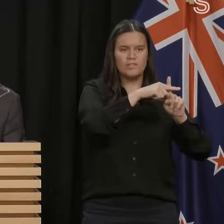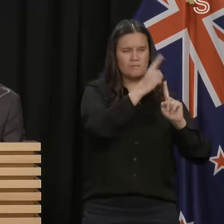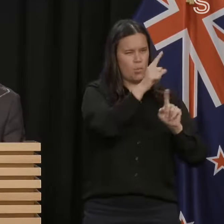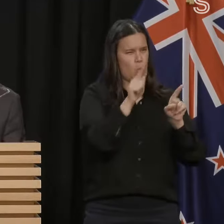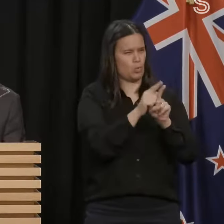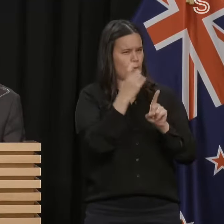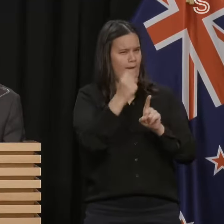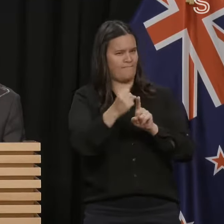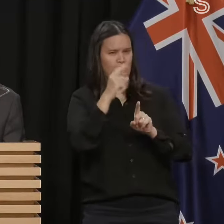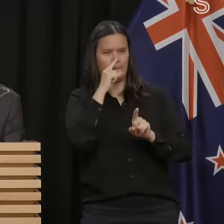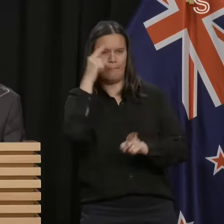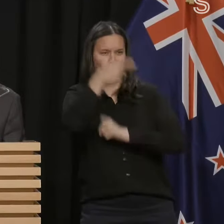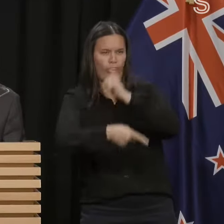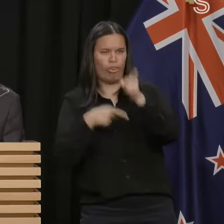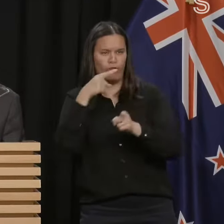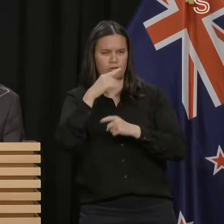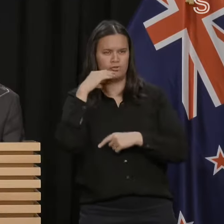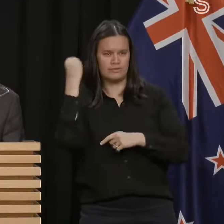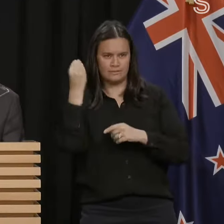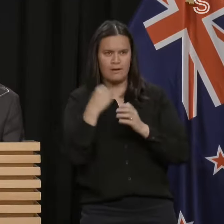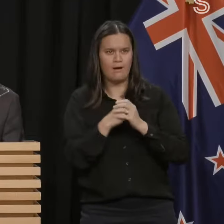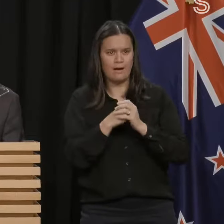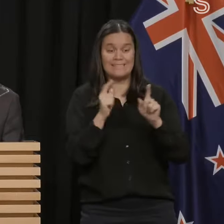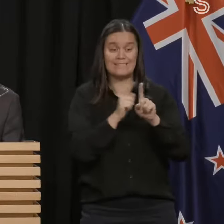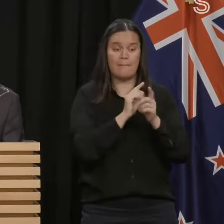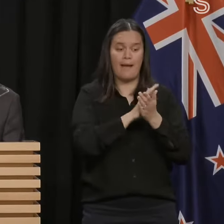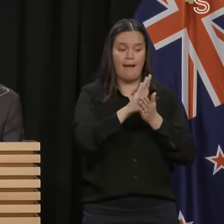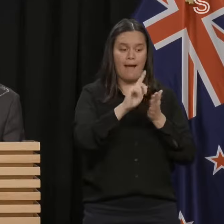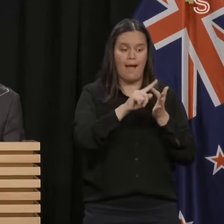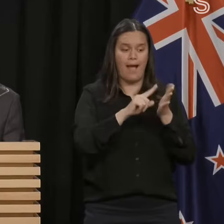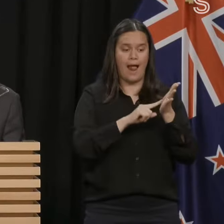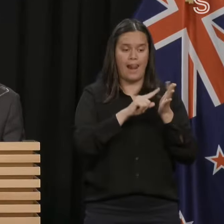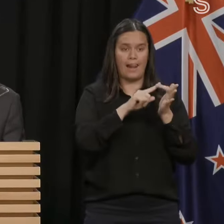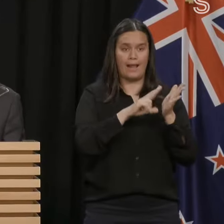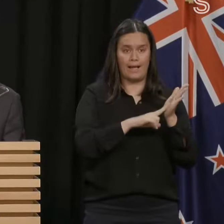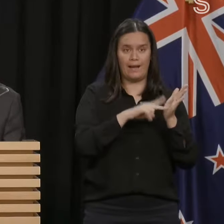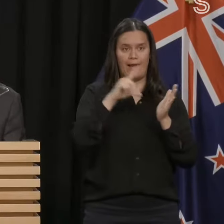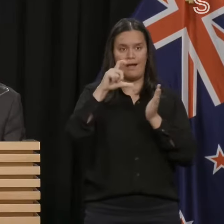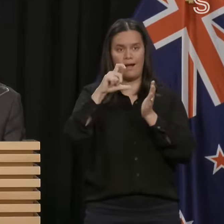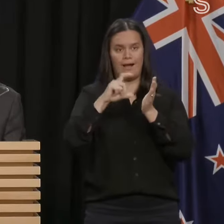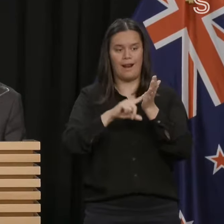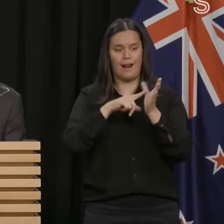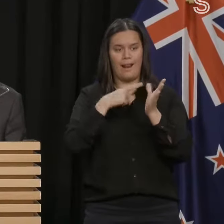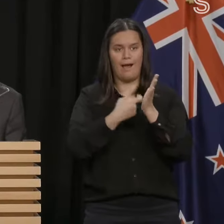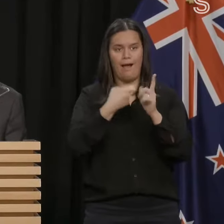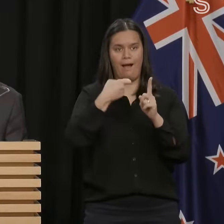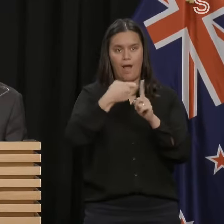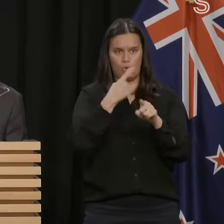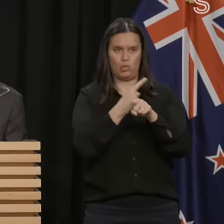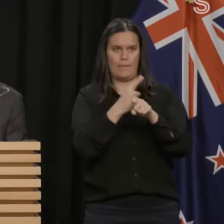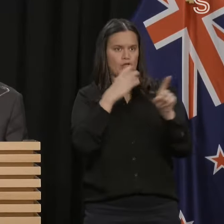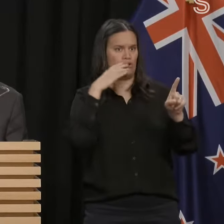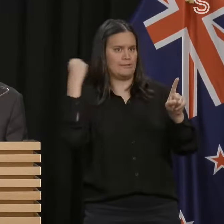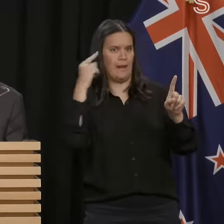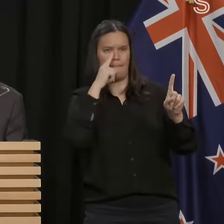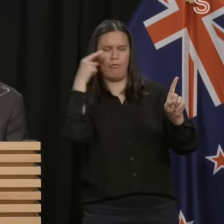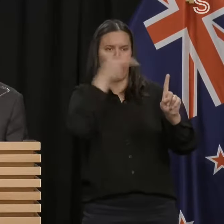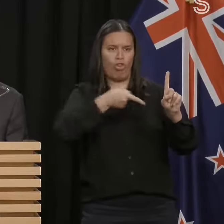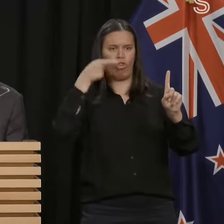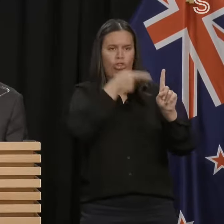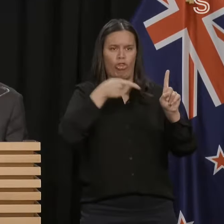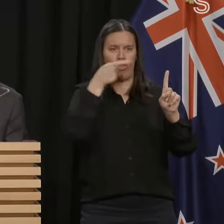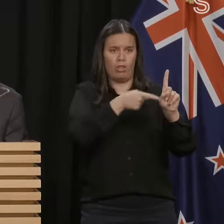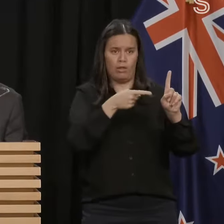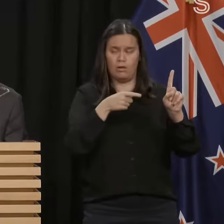online, and she's spoken about that. John Clark spoke about that. Are you able to share whether that's died down since her leading office, and what's your message? Does